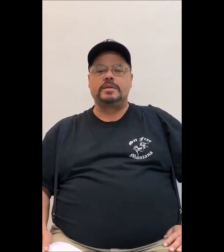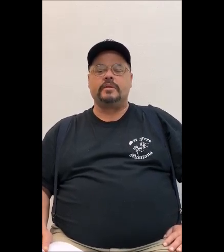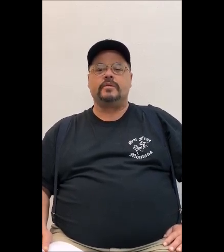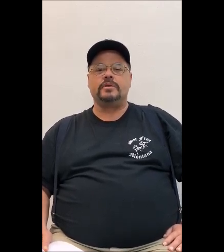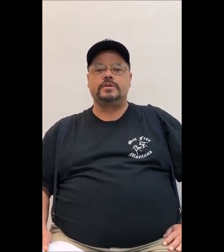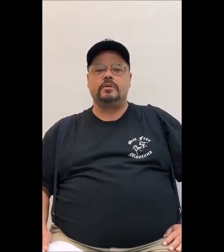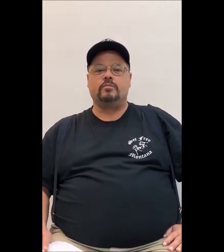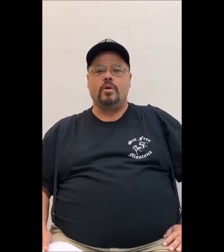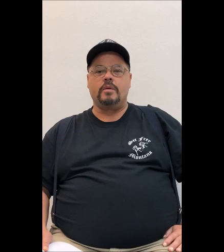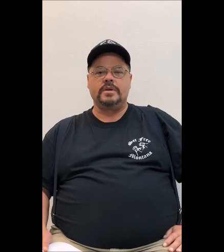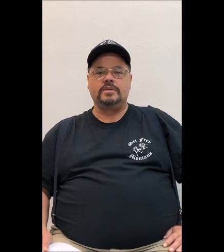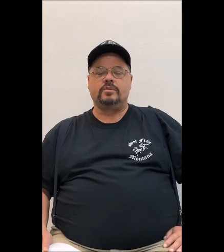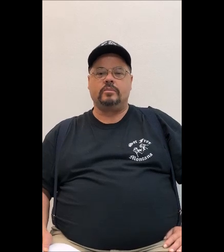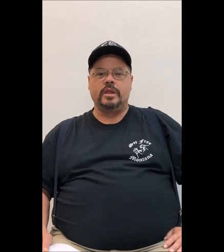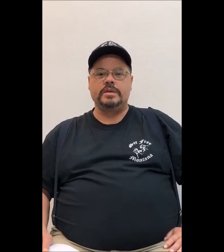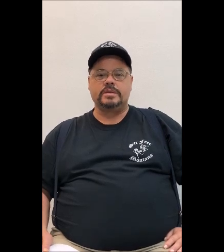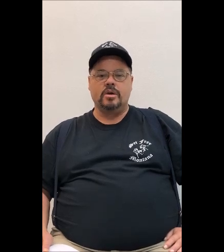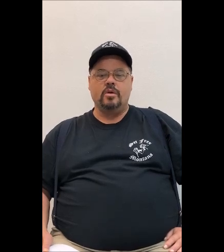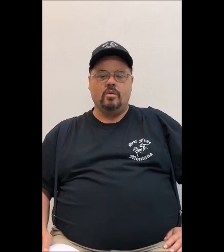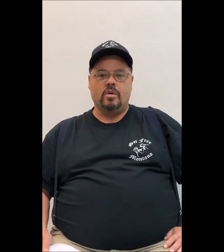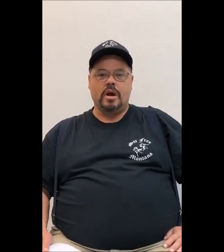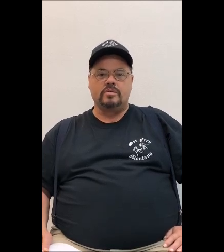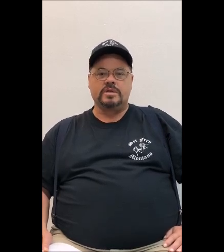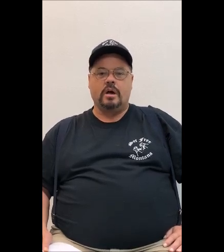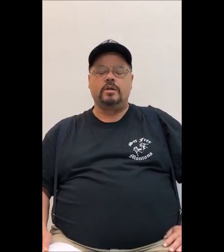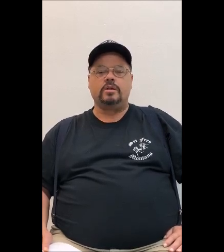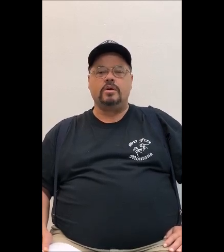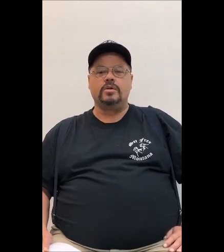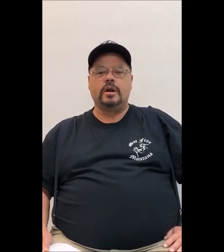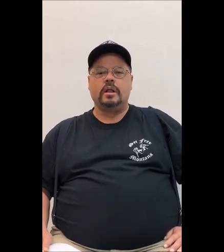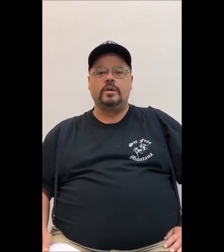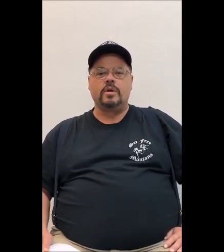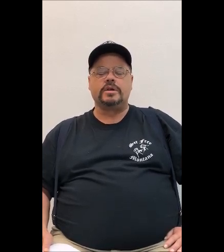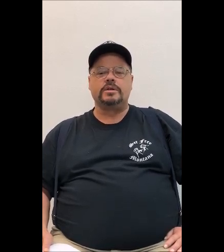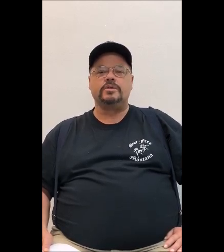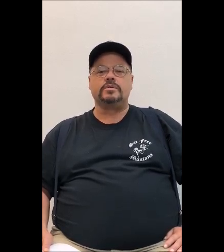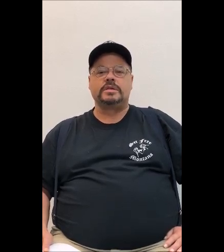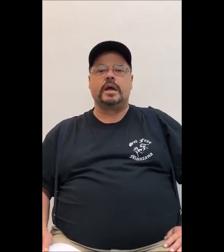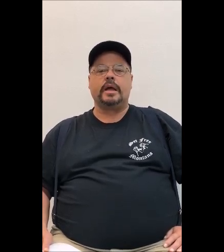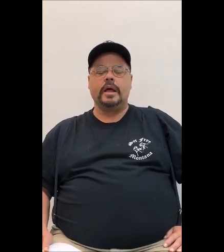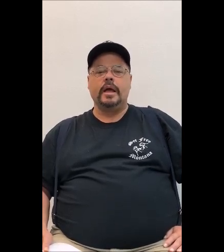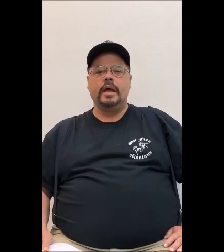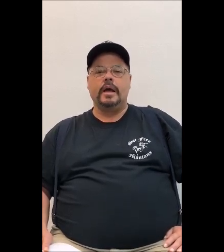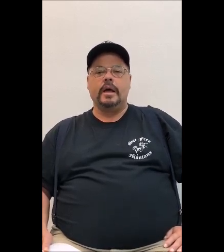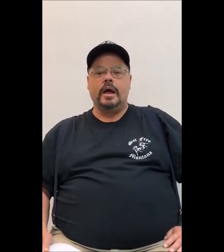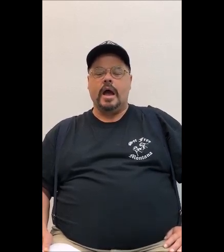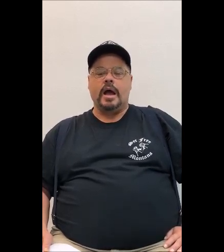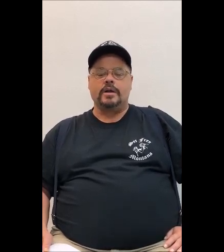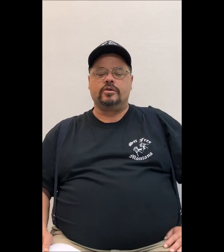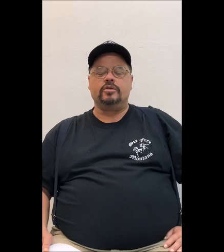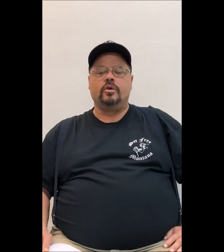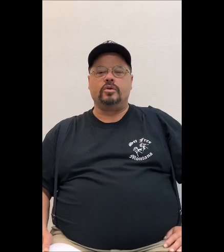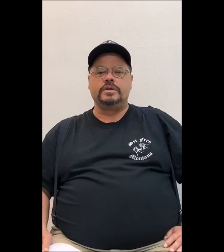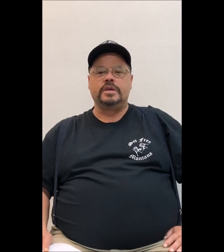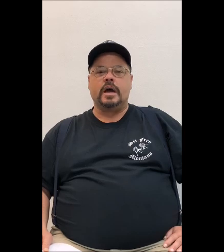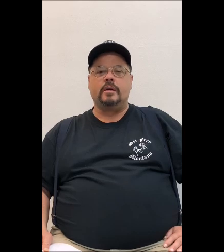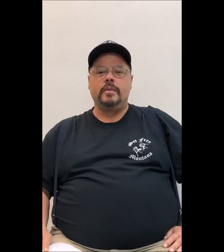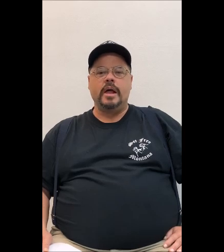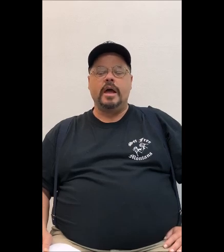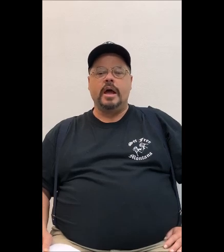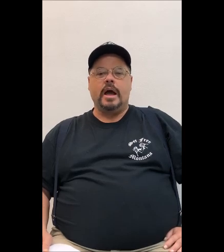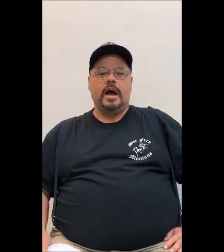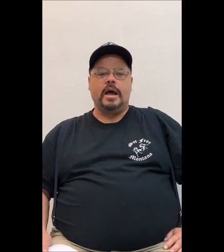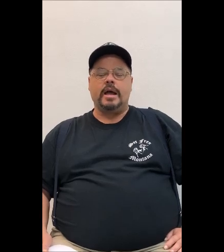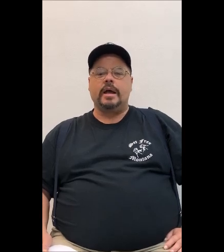My best efforts brought me to a place where I was all alone and all I wanted to do was die. I couldn't hold a